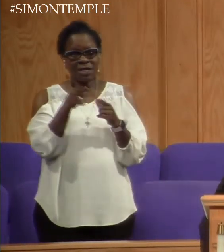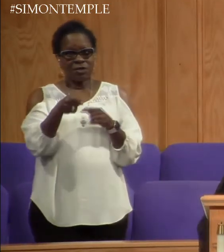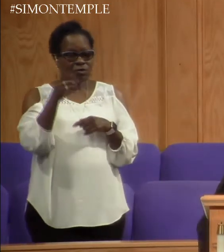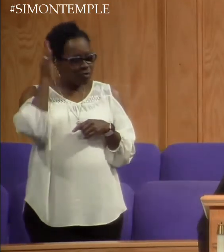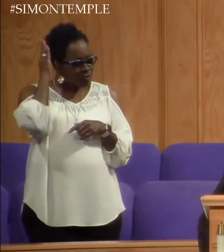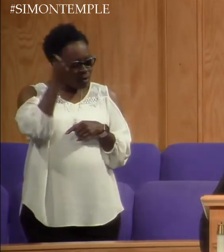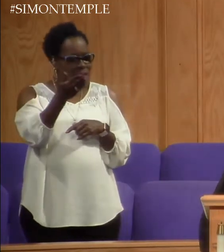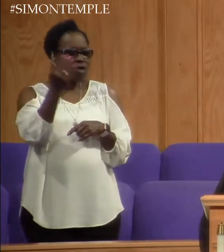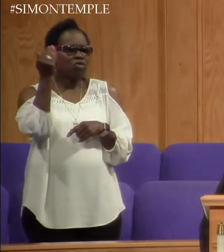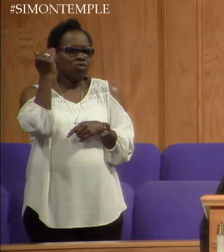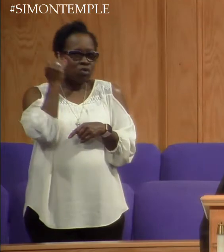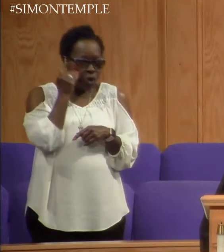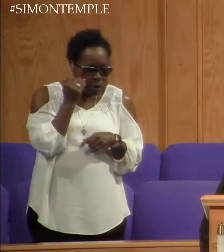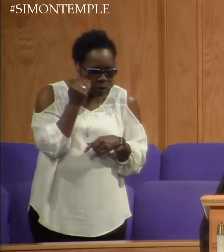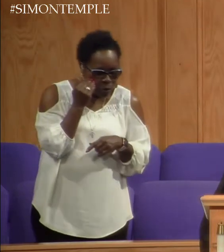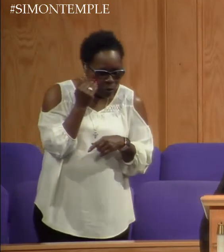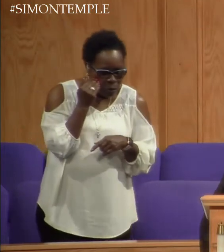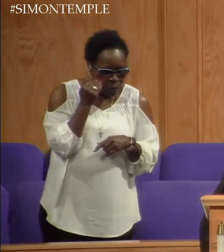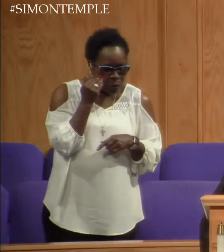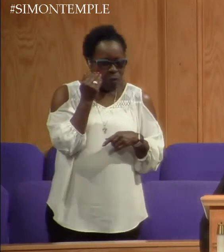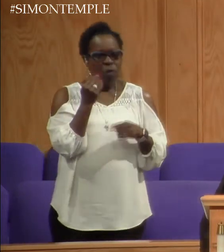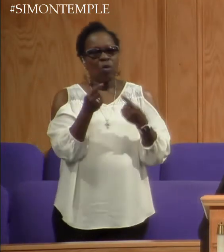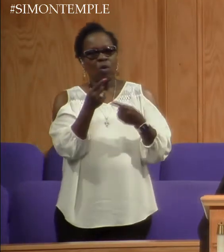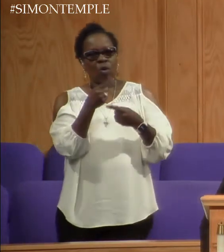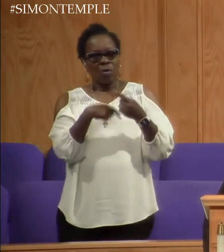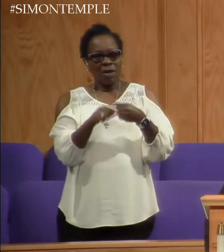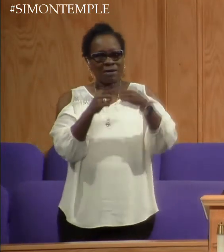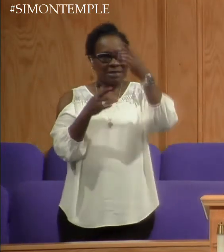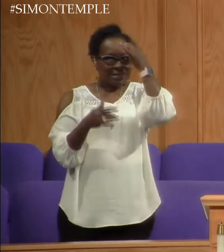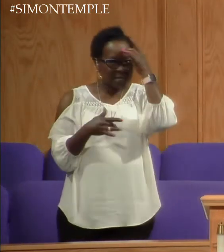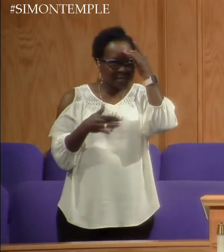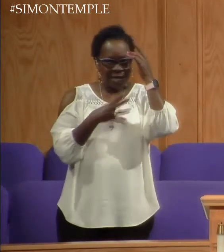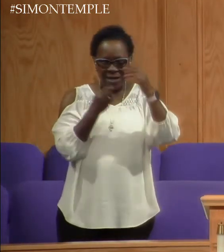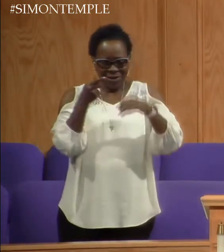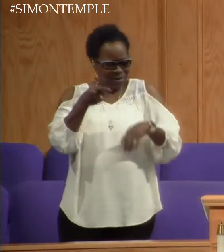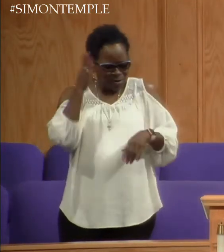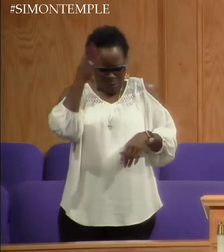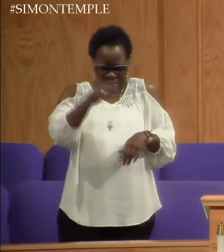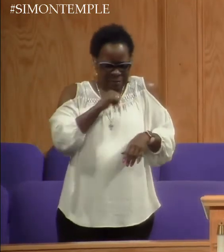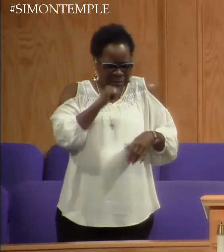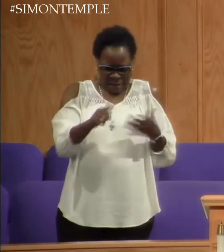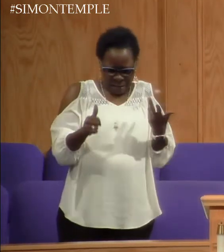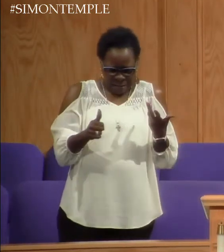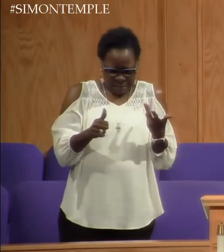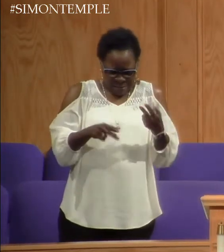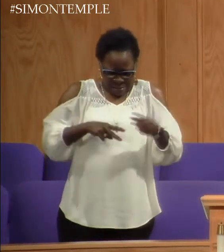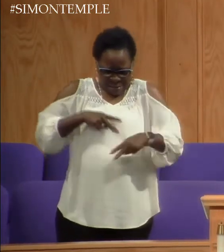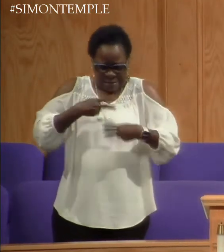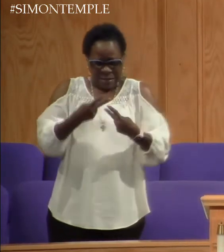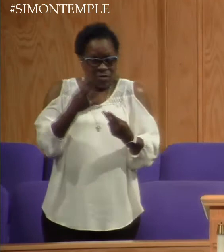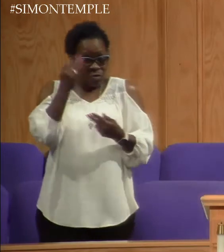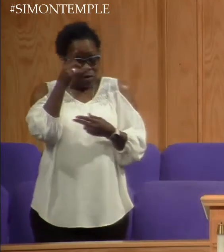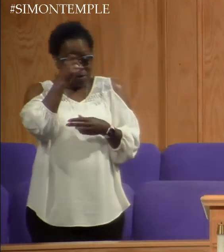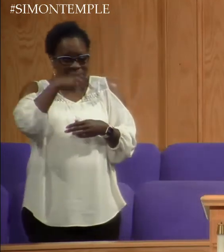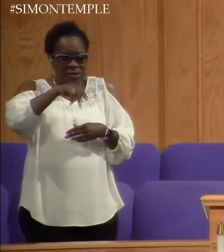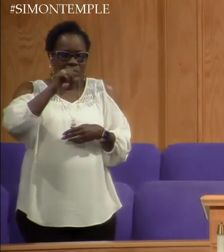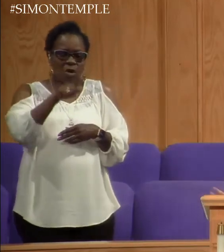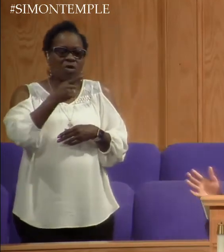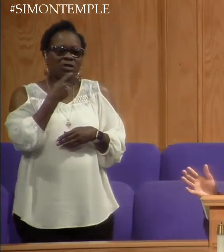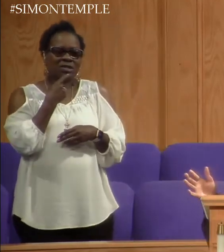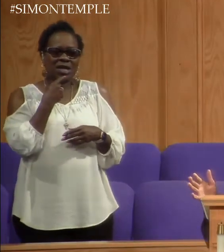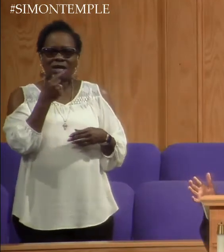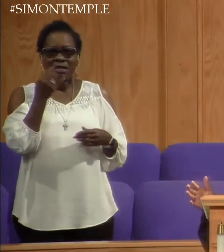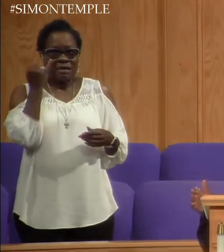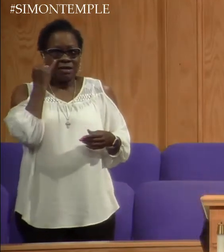about anything, including this coronavirus, should no longer be a concern of yours. Because Paul said, if God is for us,